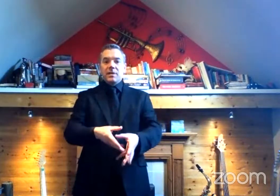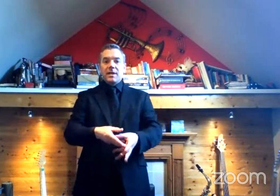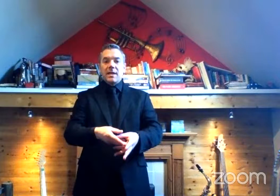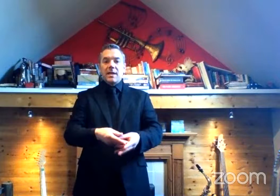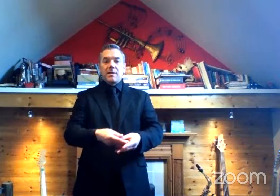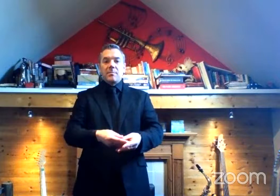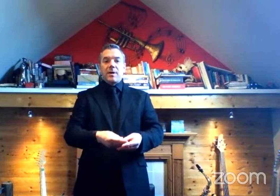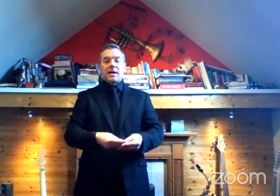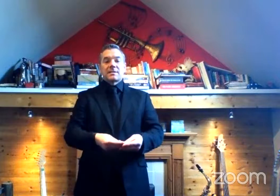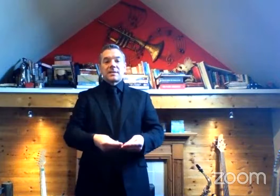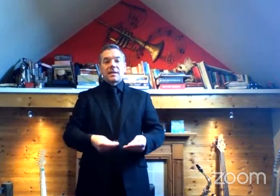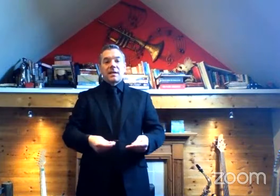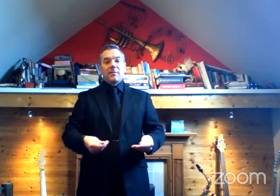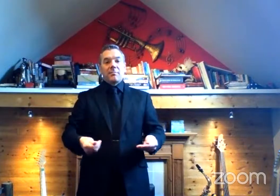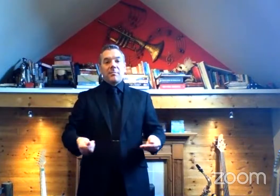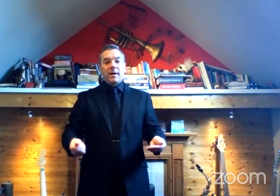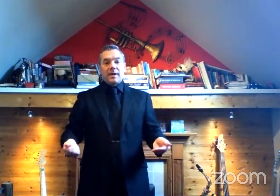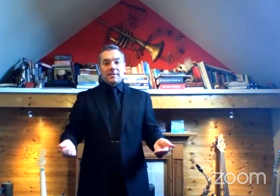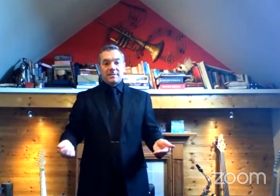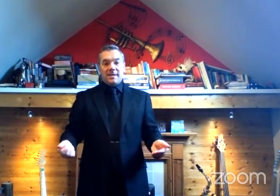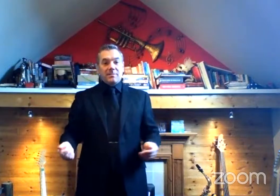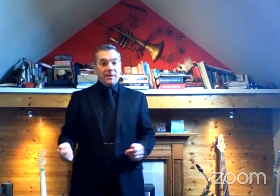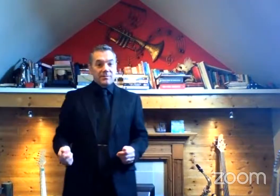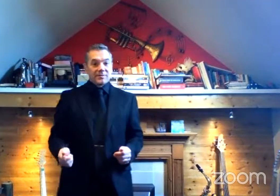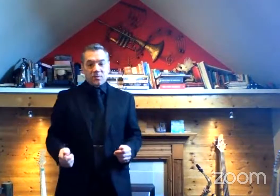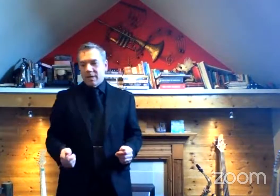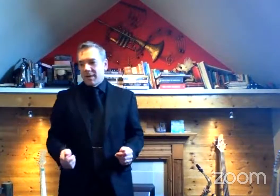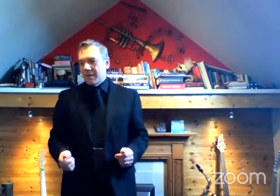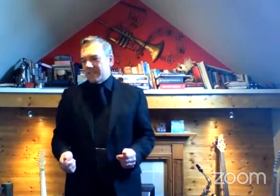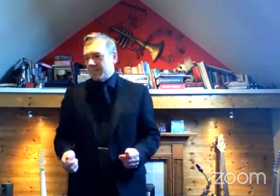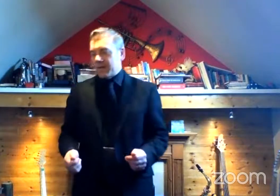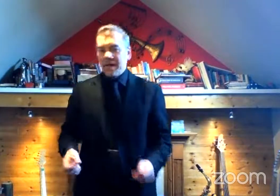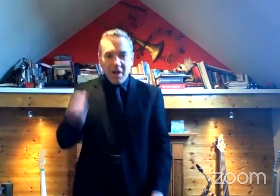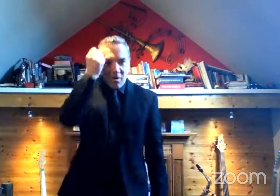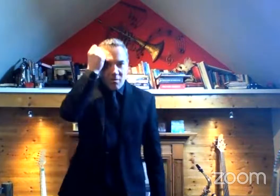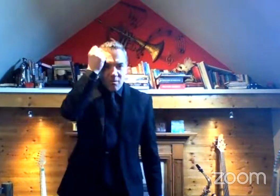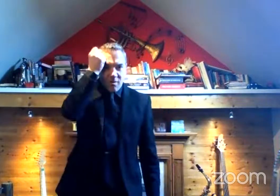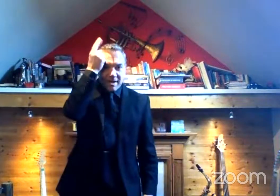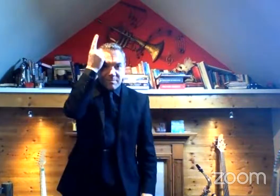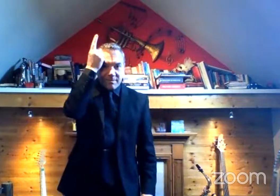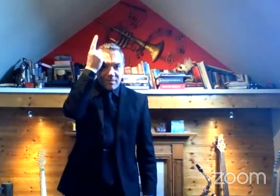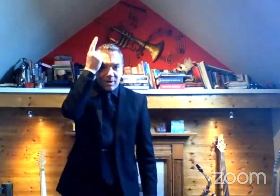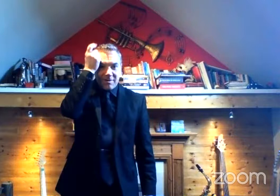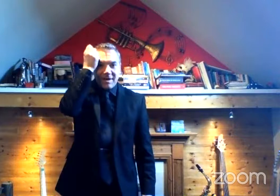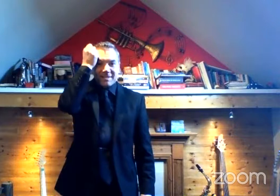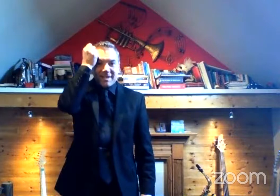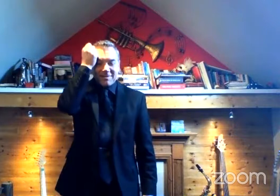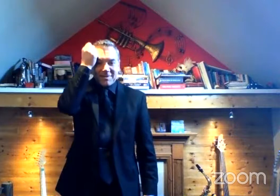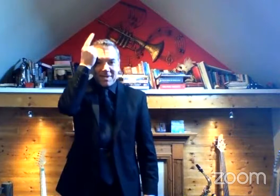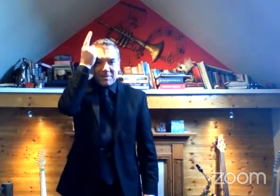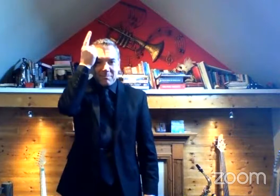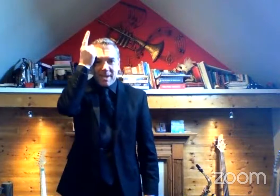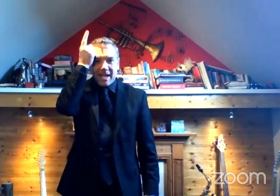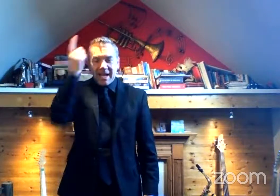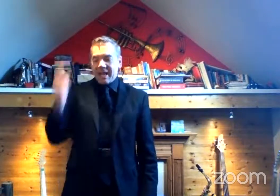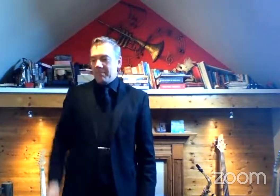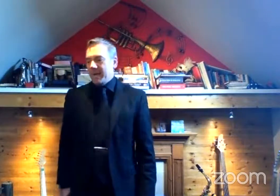slowly passing by. Time here is quickly passing by, right before our eyes. And we forgot that bit. Ping,